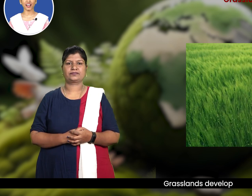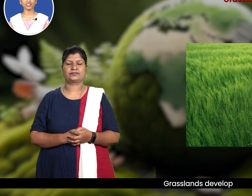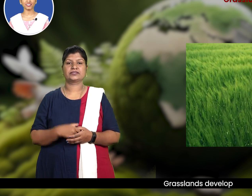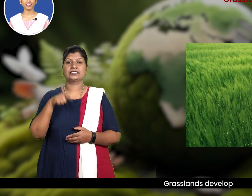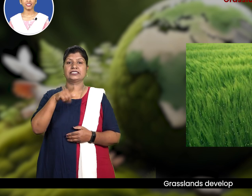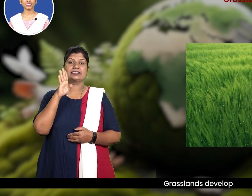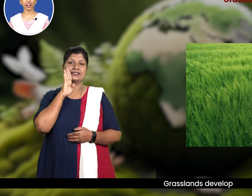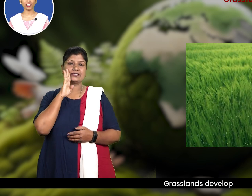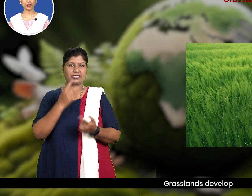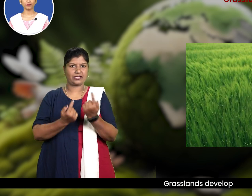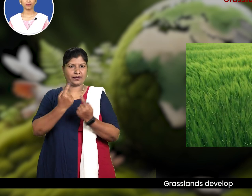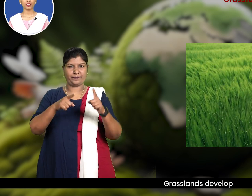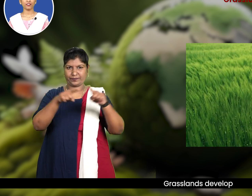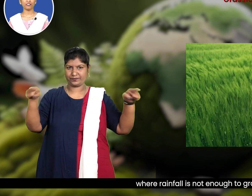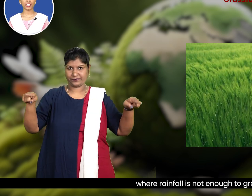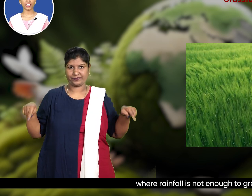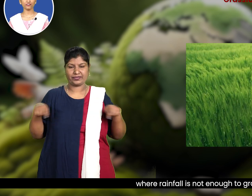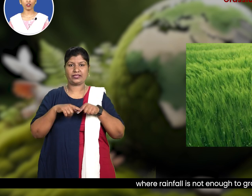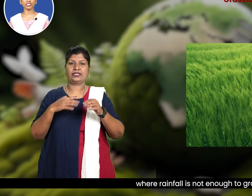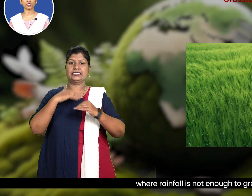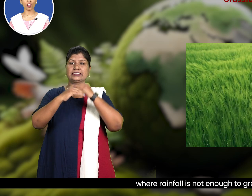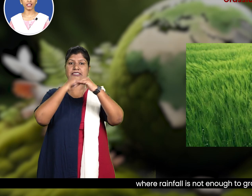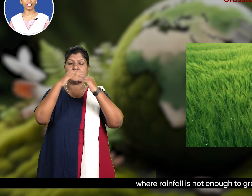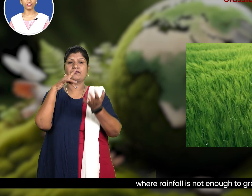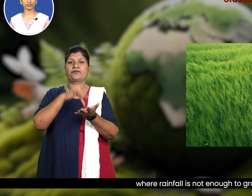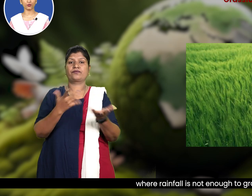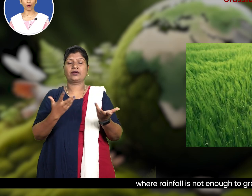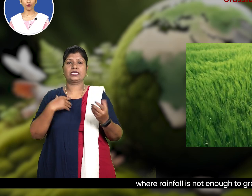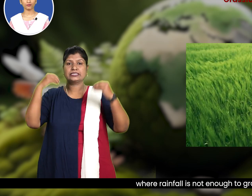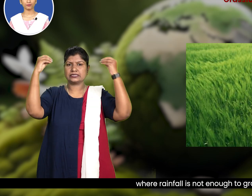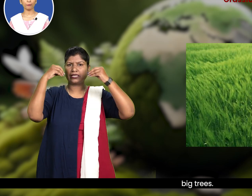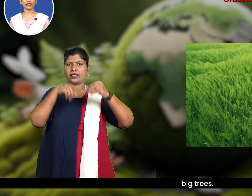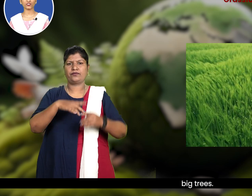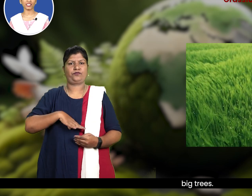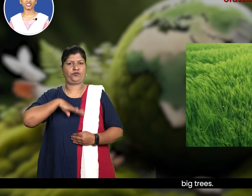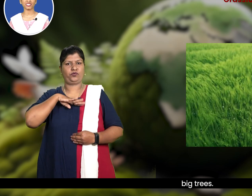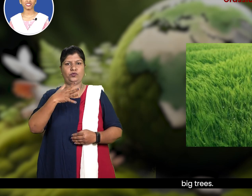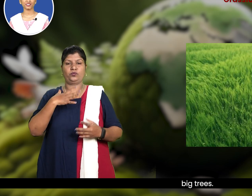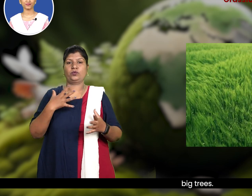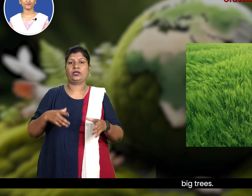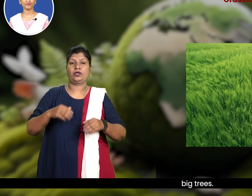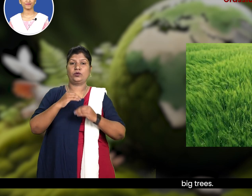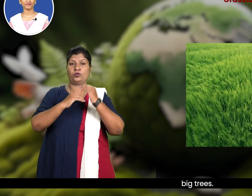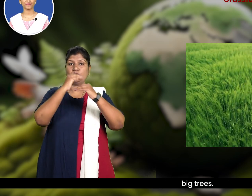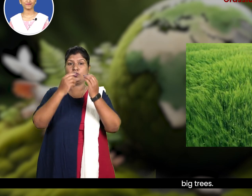Grasslands develop where rainfall is not enough to grow big trees.